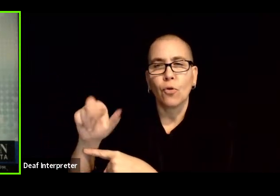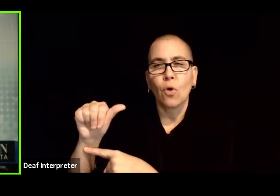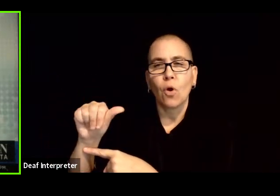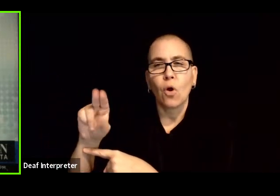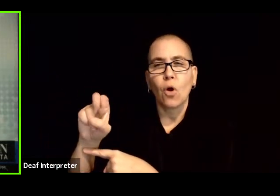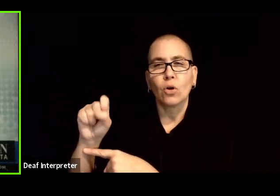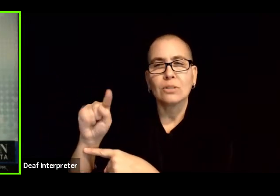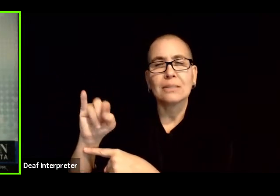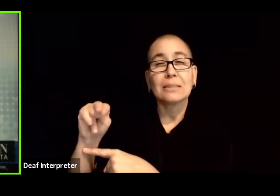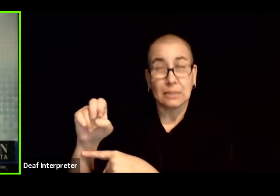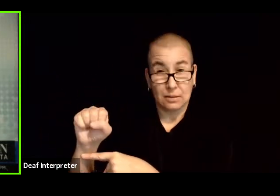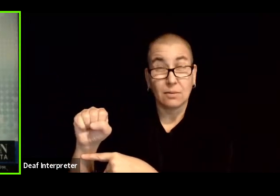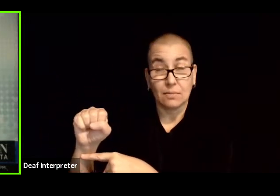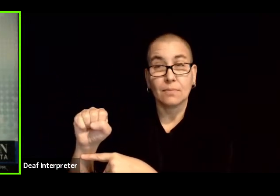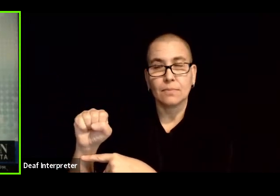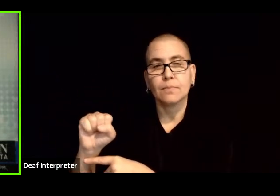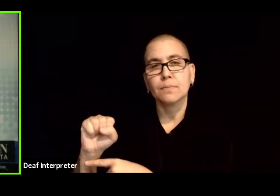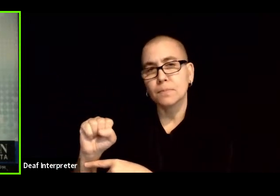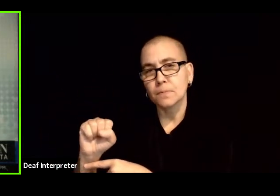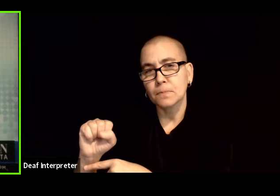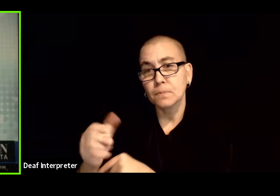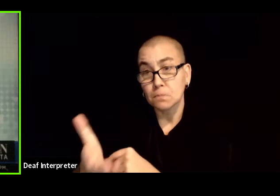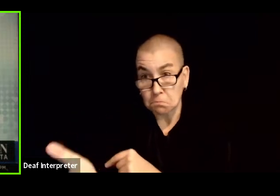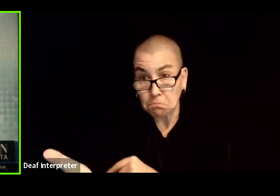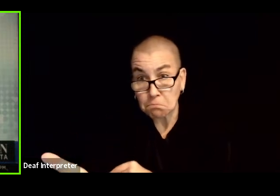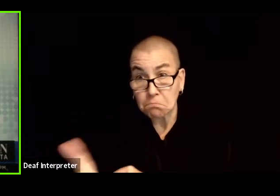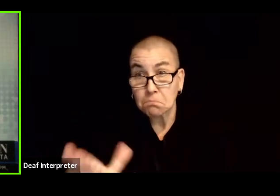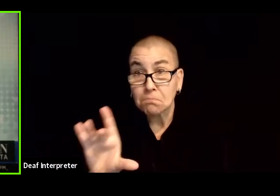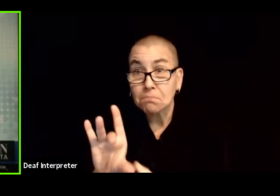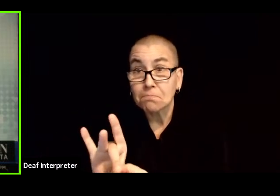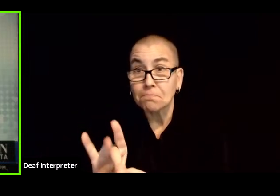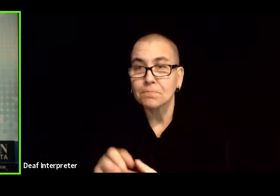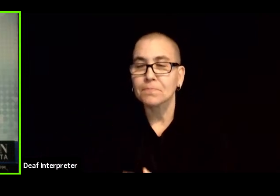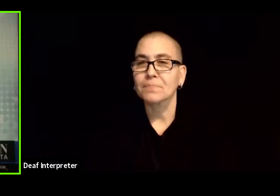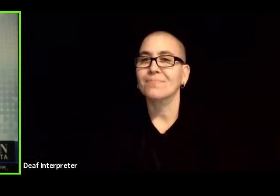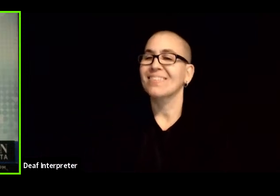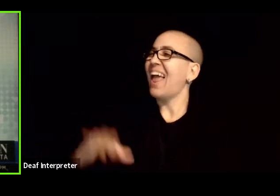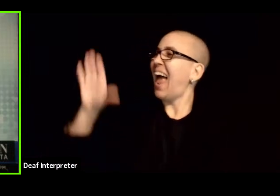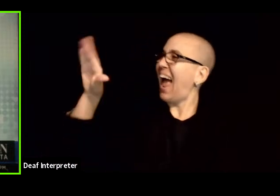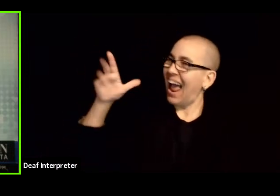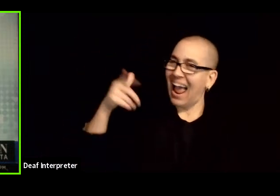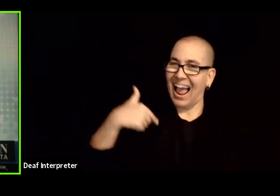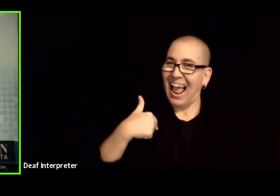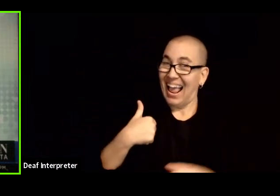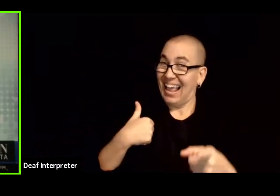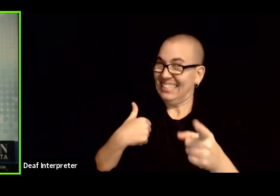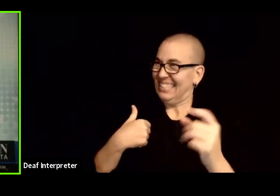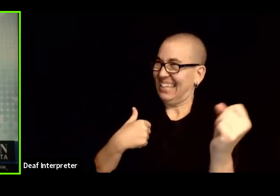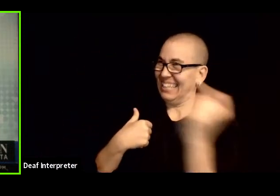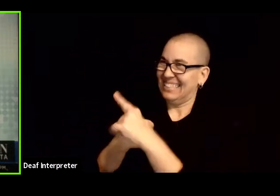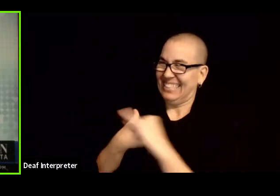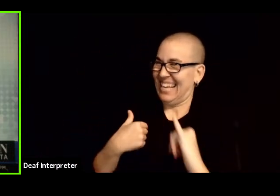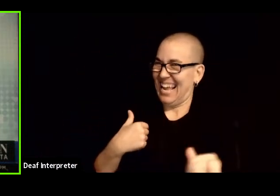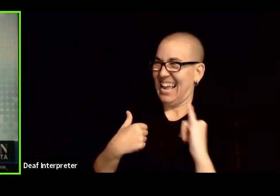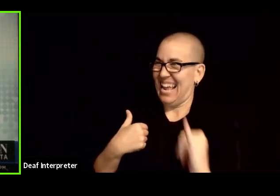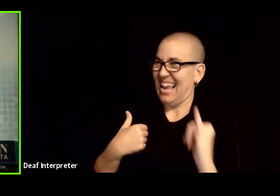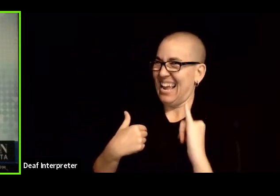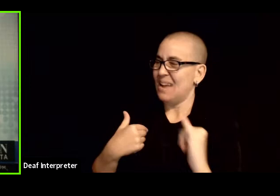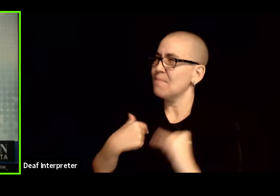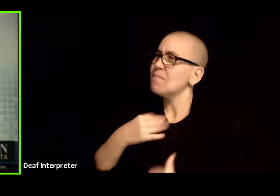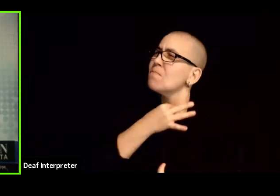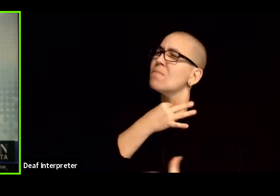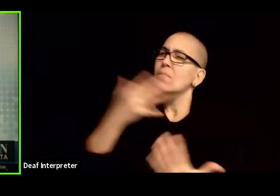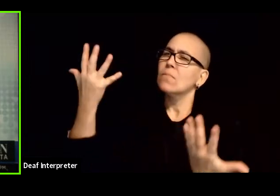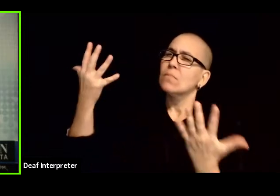Hi, all. My question is similar, but I was wondering if the state has done any research or modeling on what impact the new